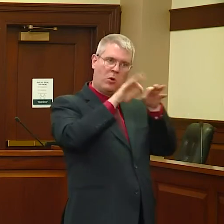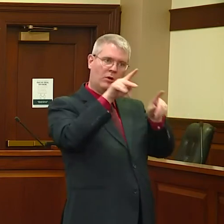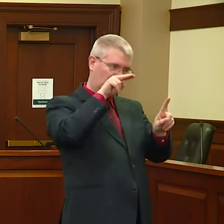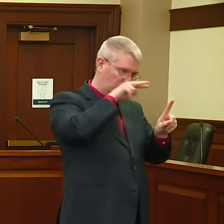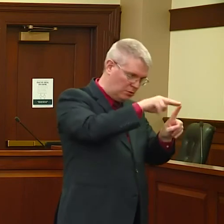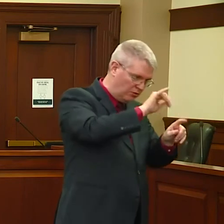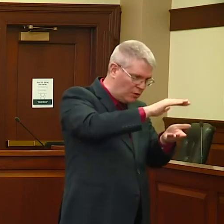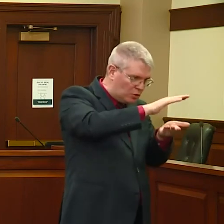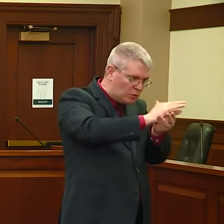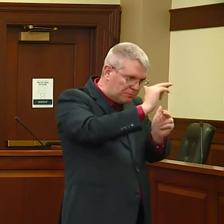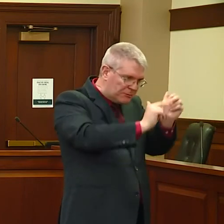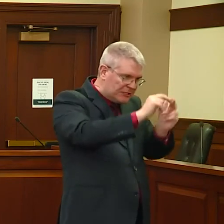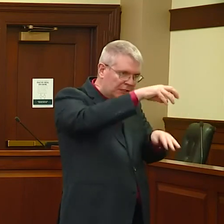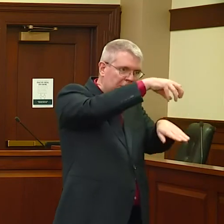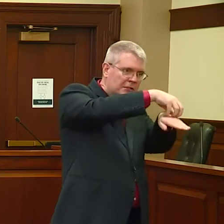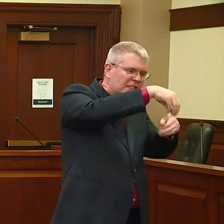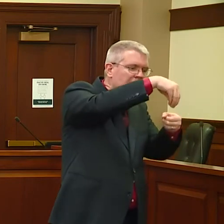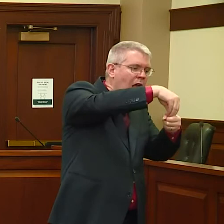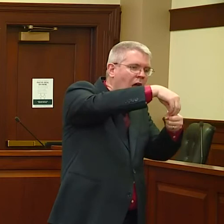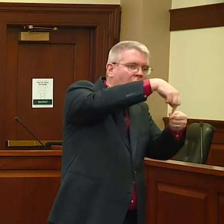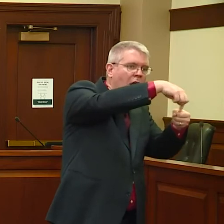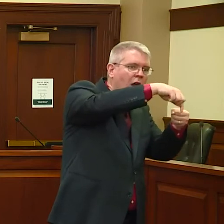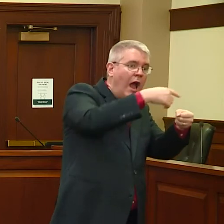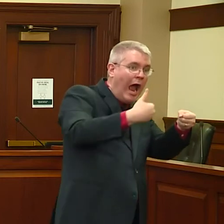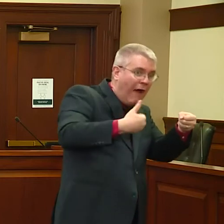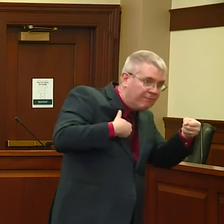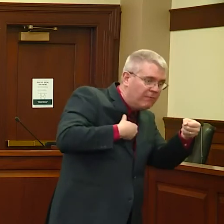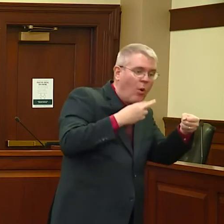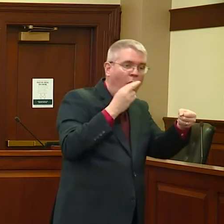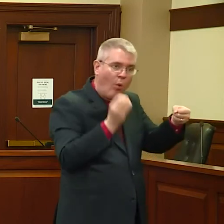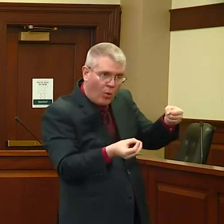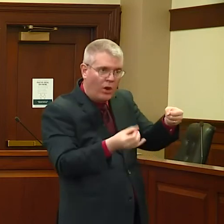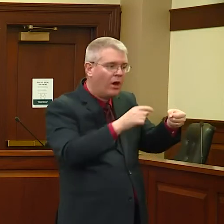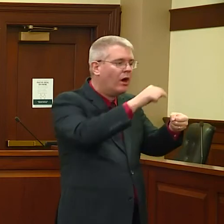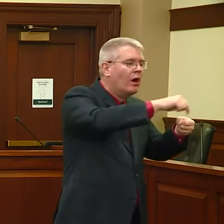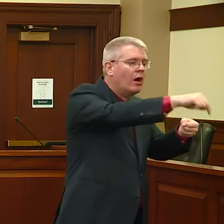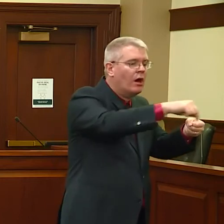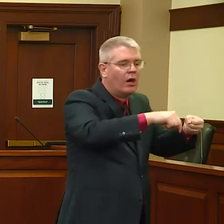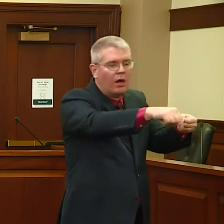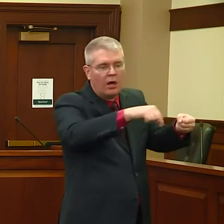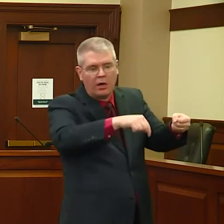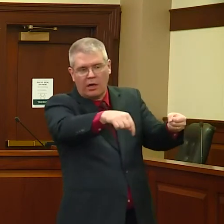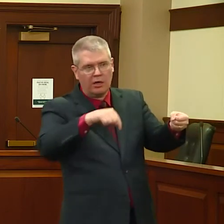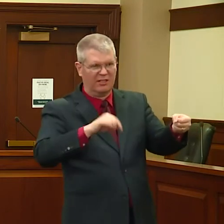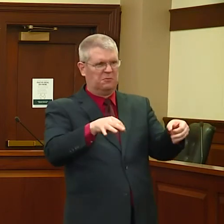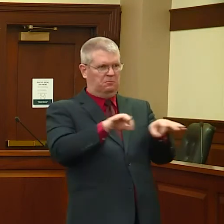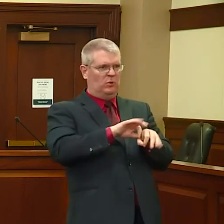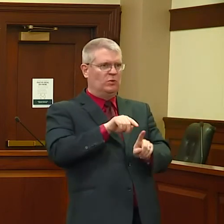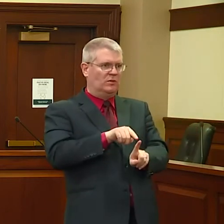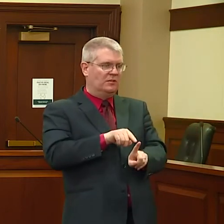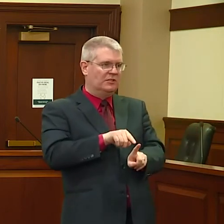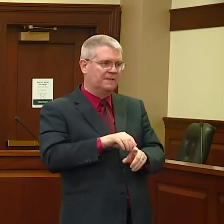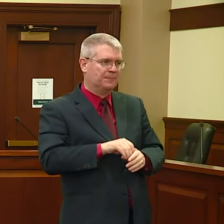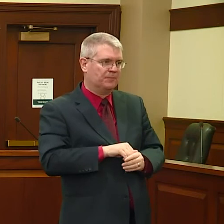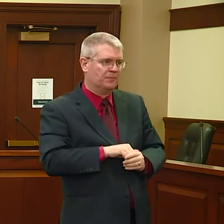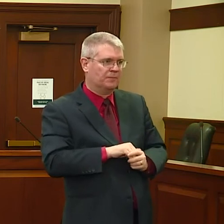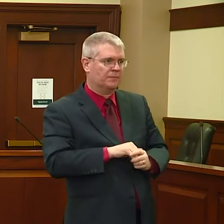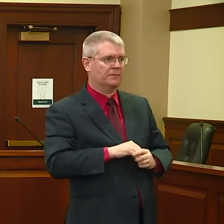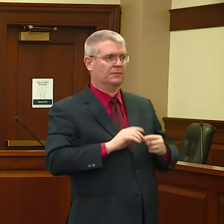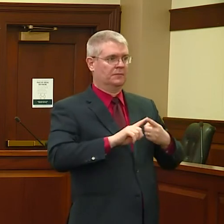primary reason I called a special session was so that the legislature could address that. We have a